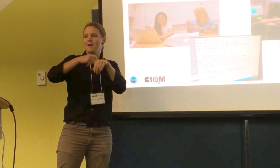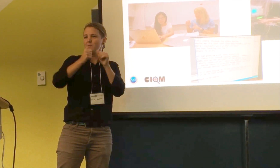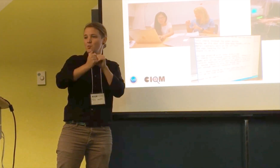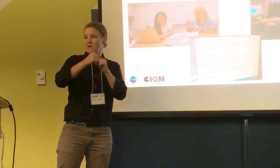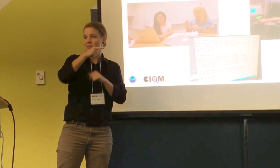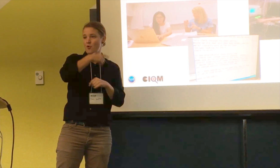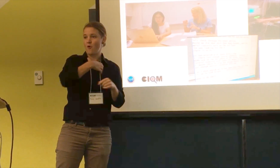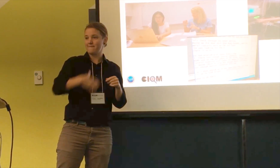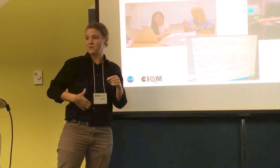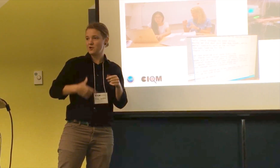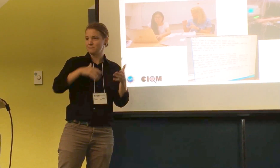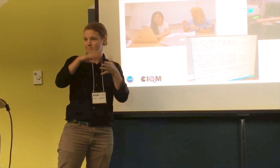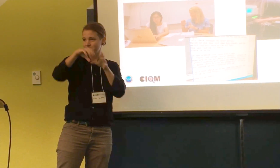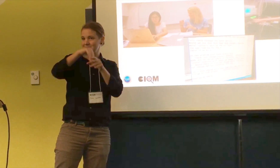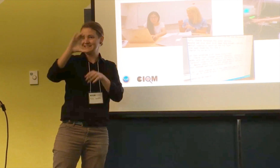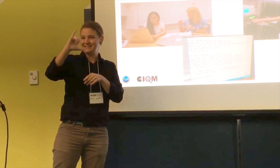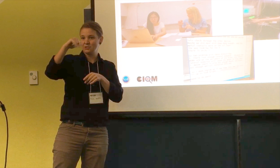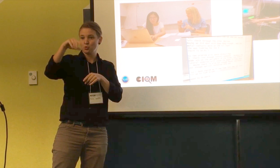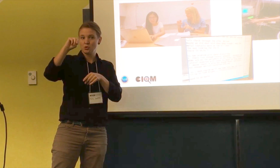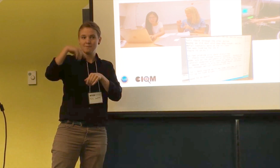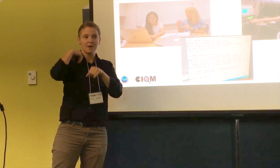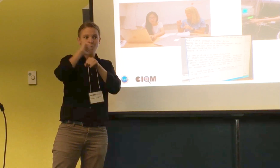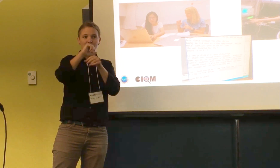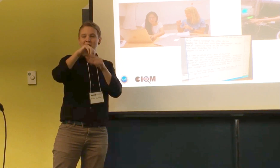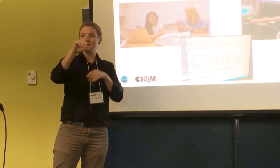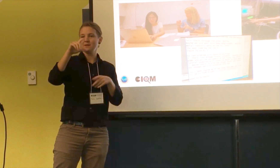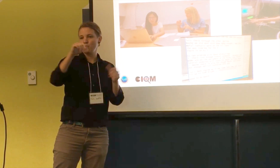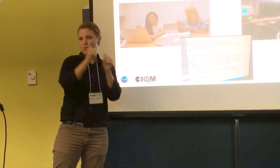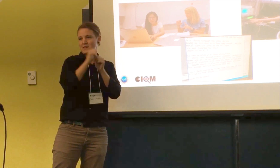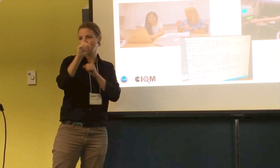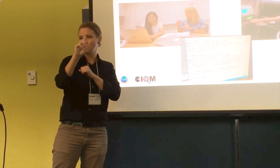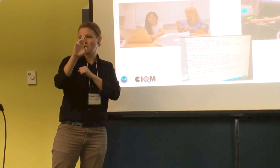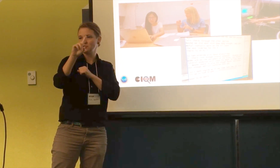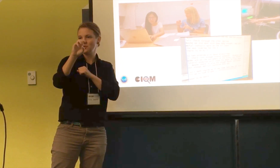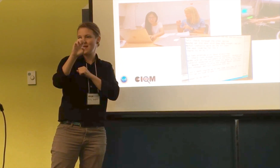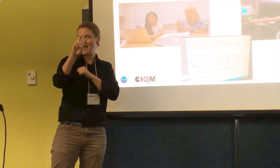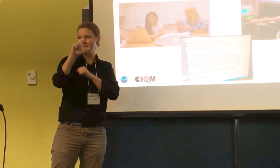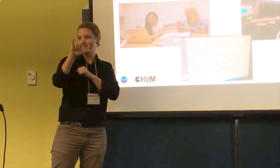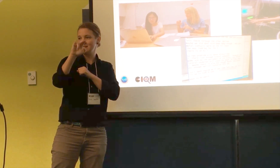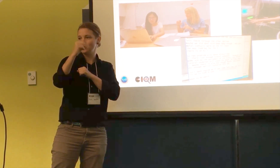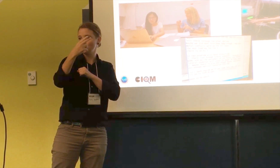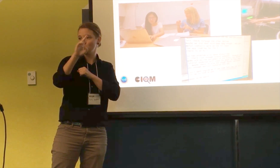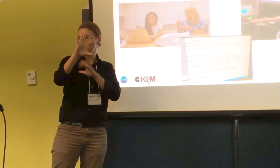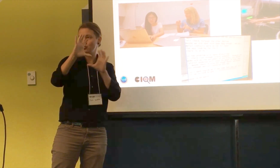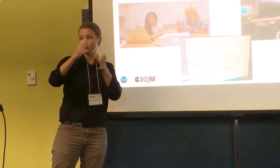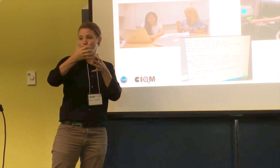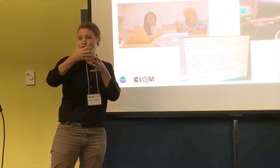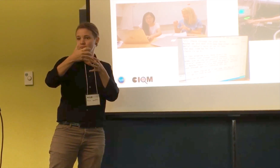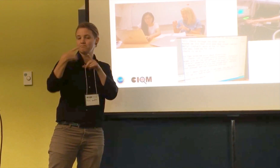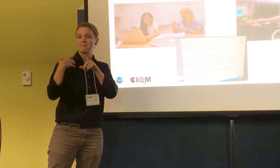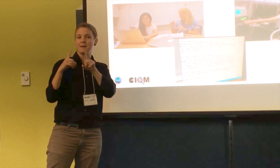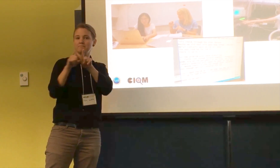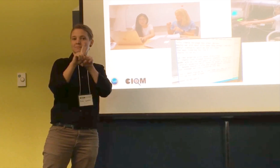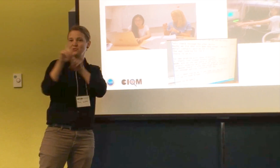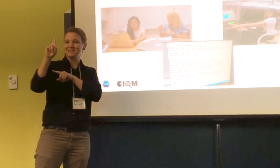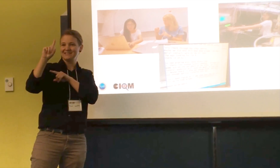So just a brief history of my time with Harvard in the CLEAR program. I worked with Dr. Evelyn Hu, her